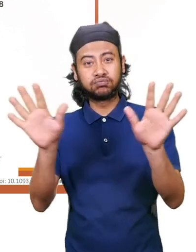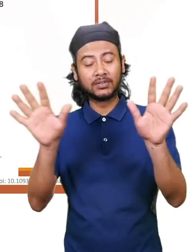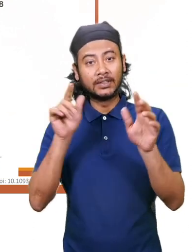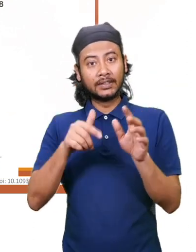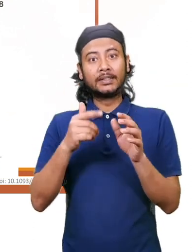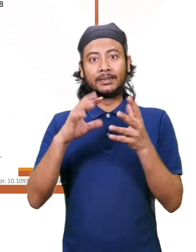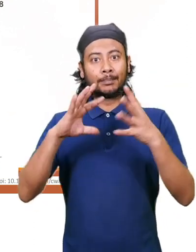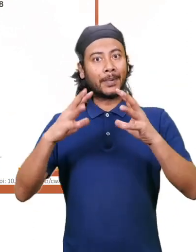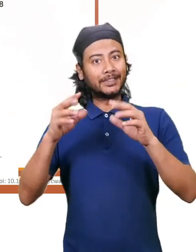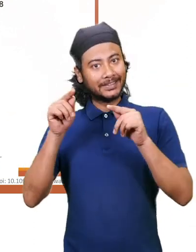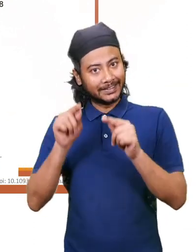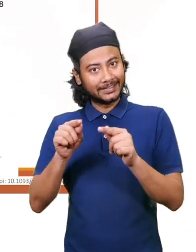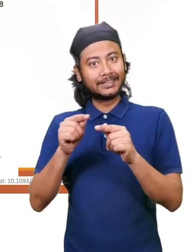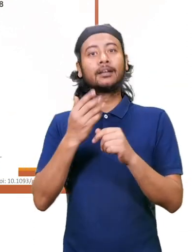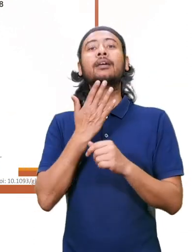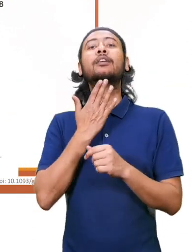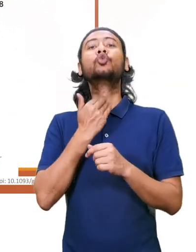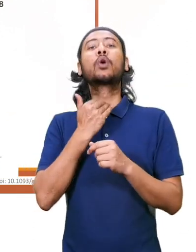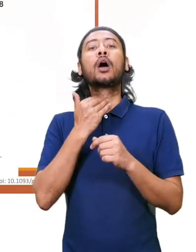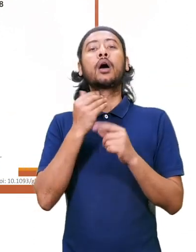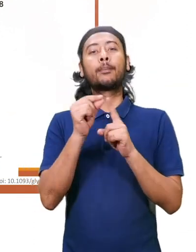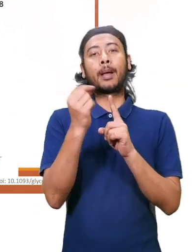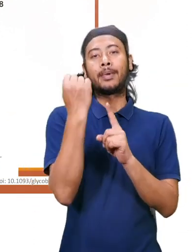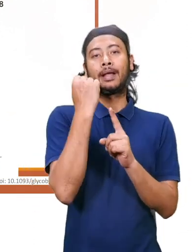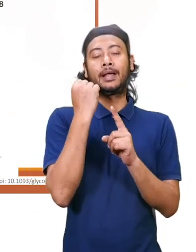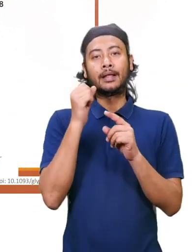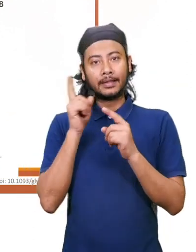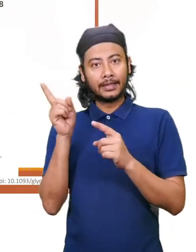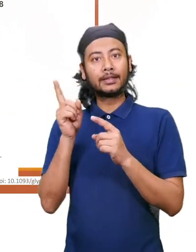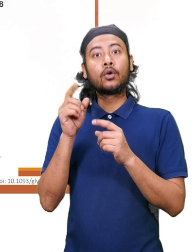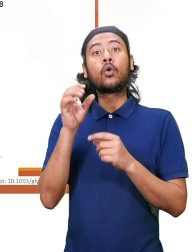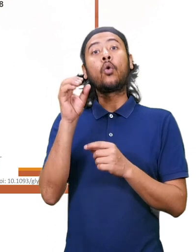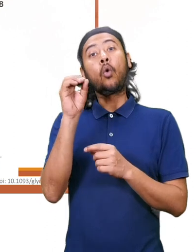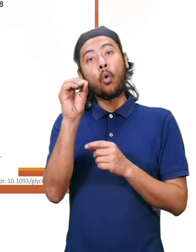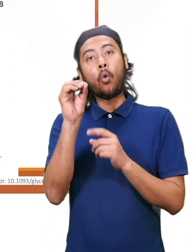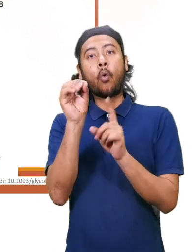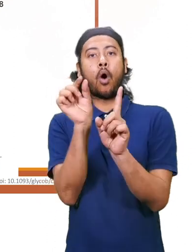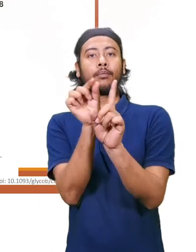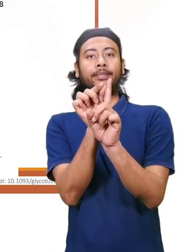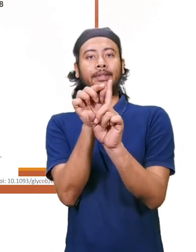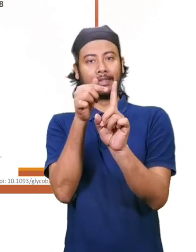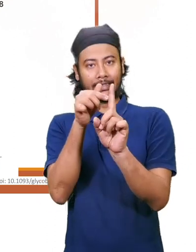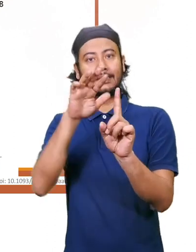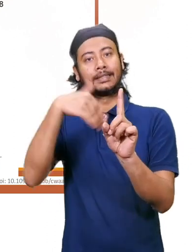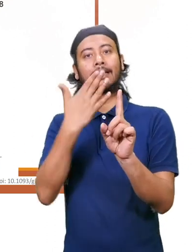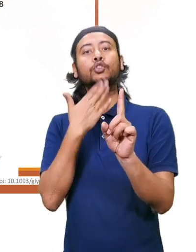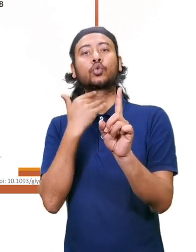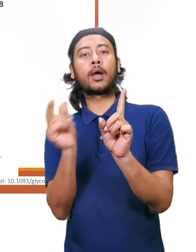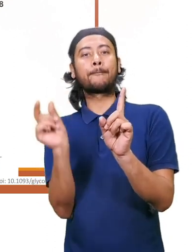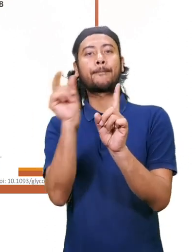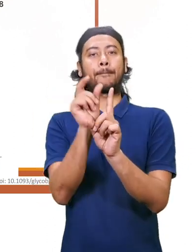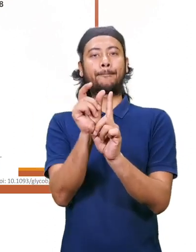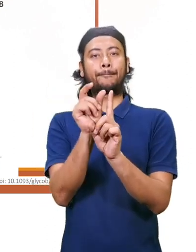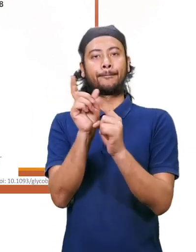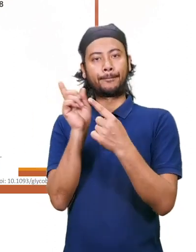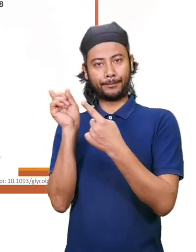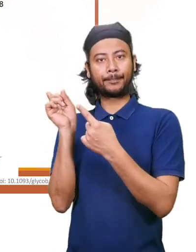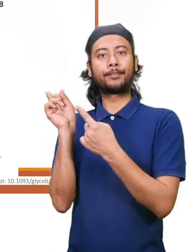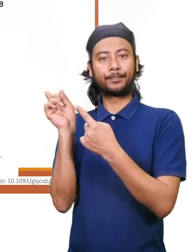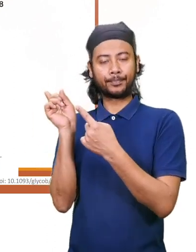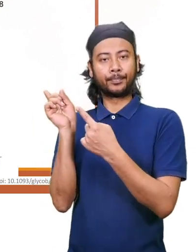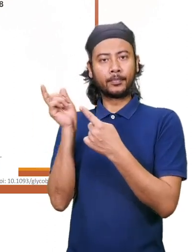representative MS fragmentation mass spectrum of a glycopeptide. In this case, this is an